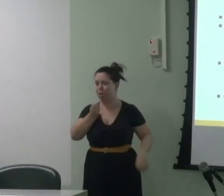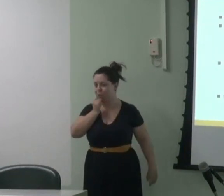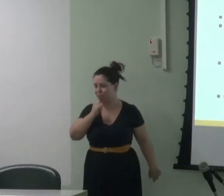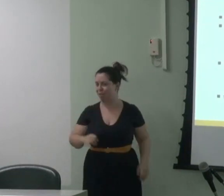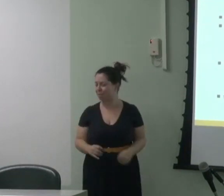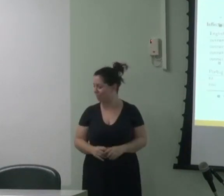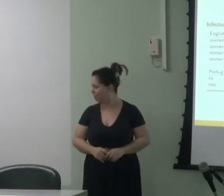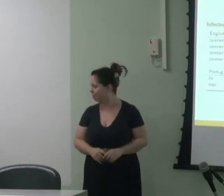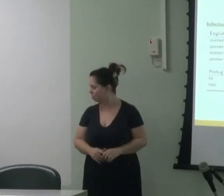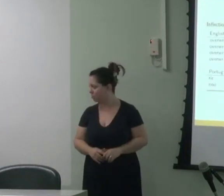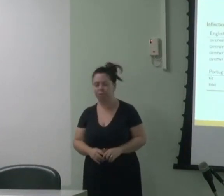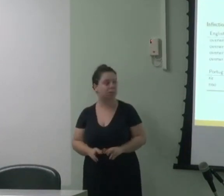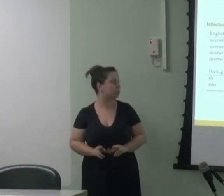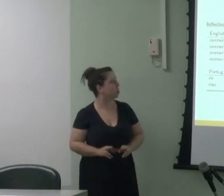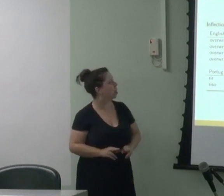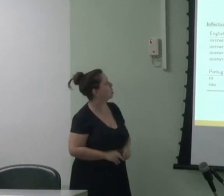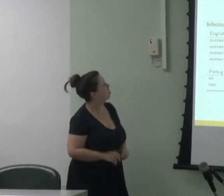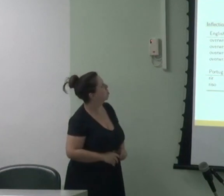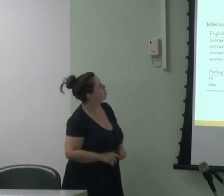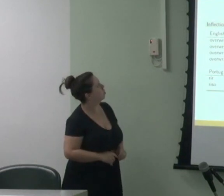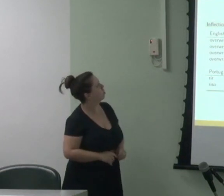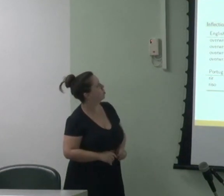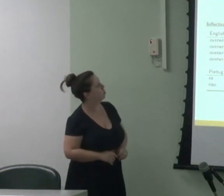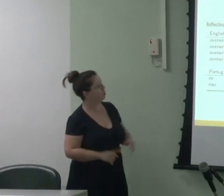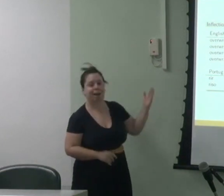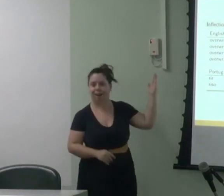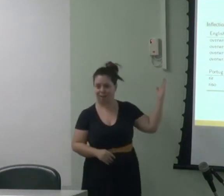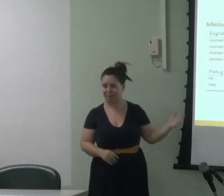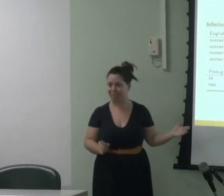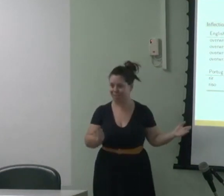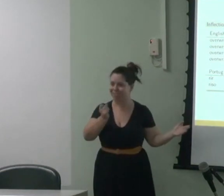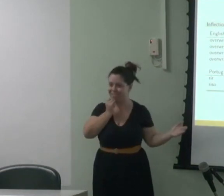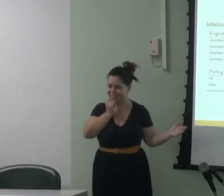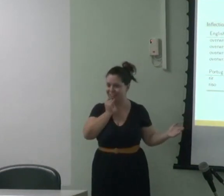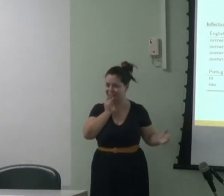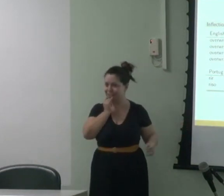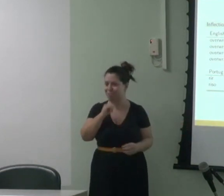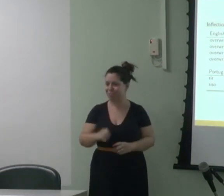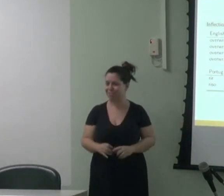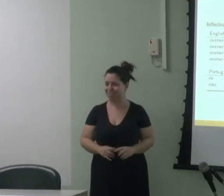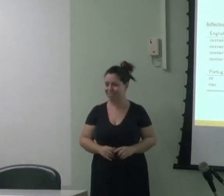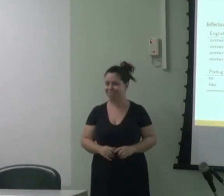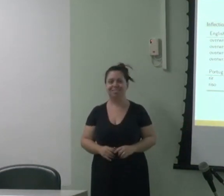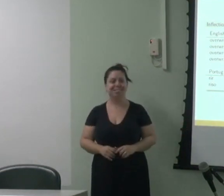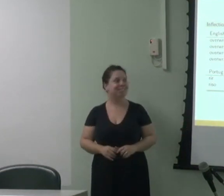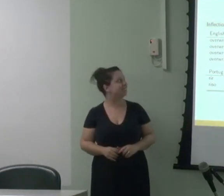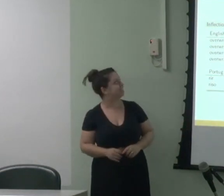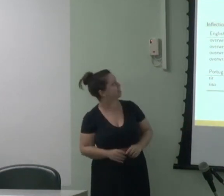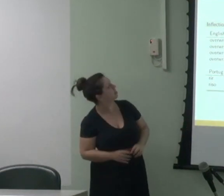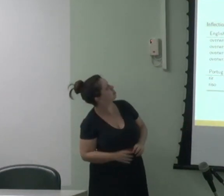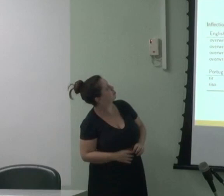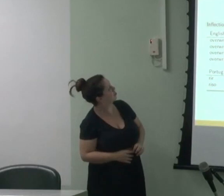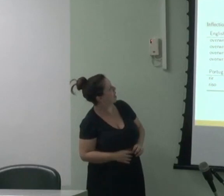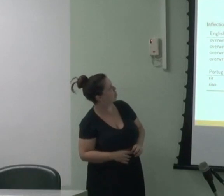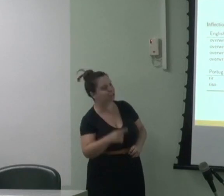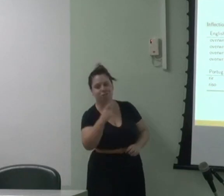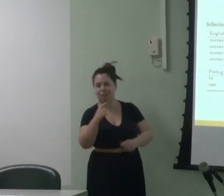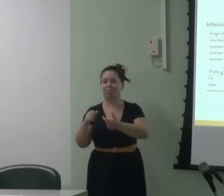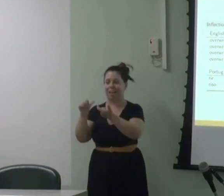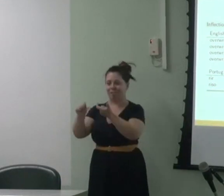slides. So here's the example. So on the left-hand side, there's the inflectional